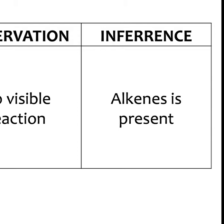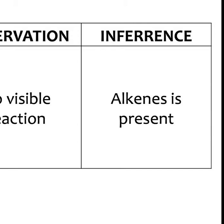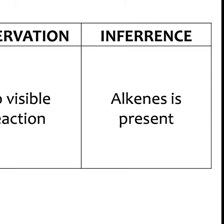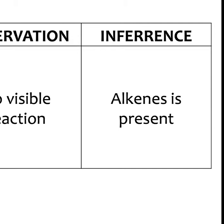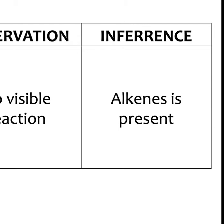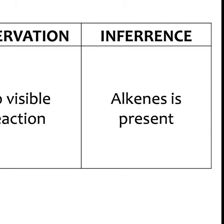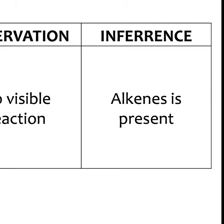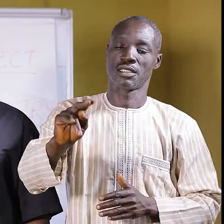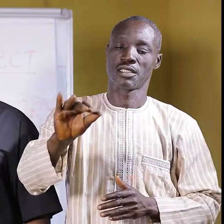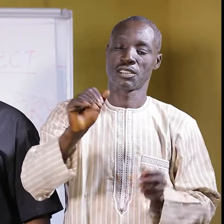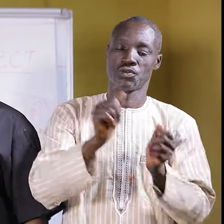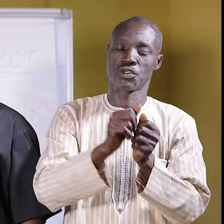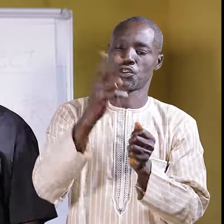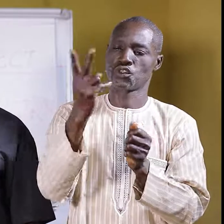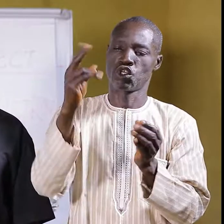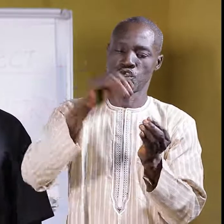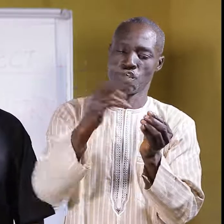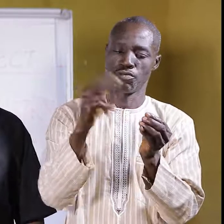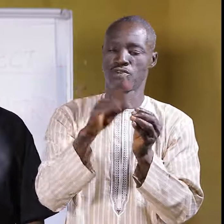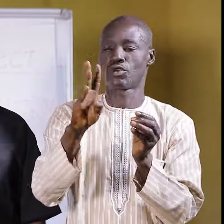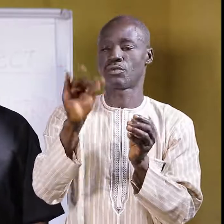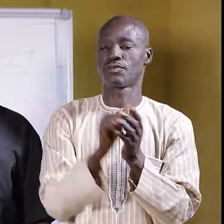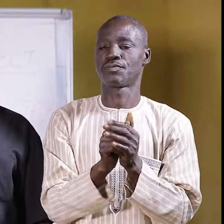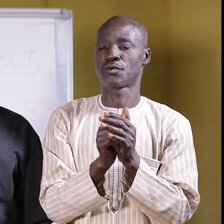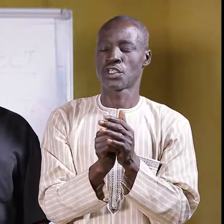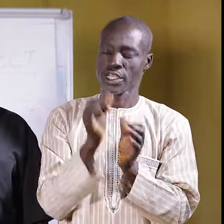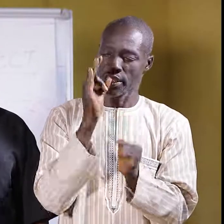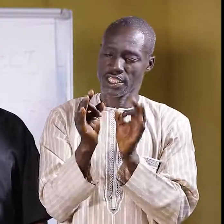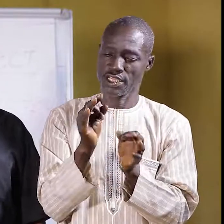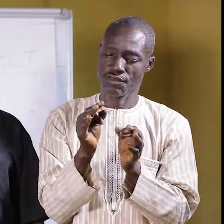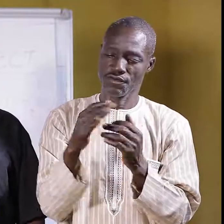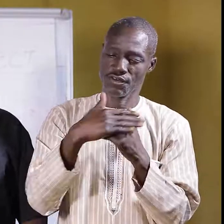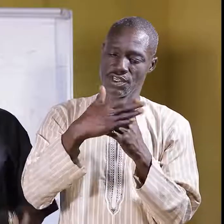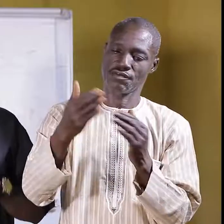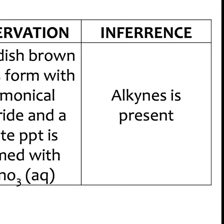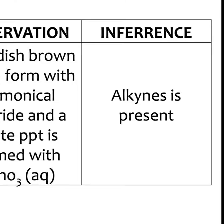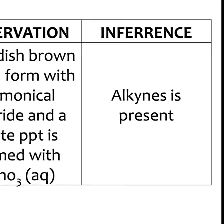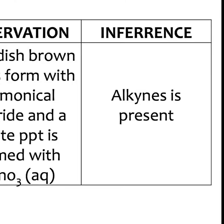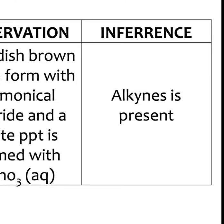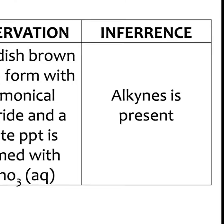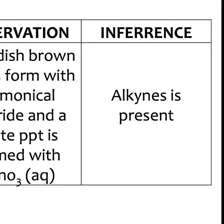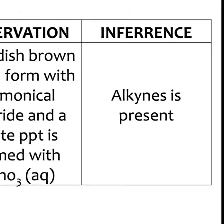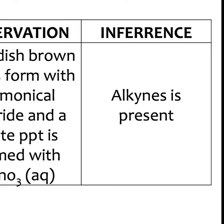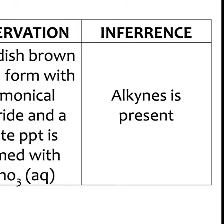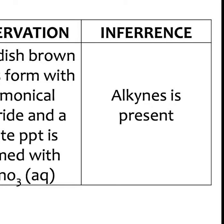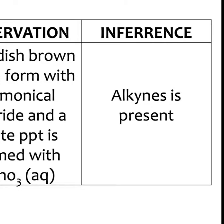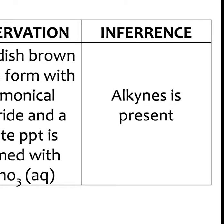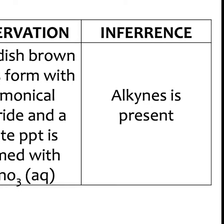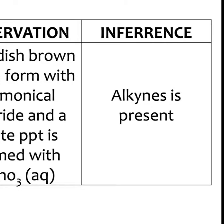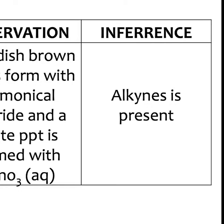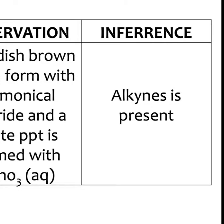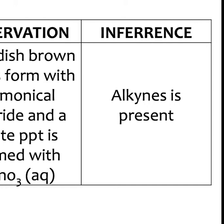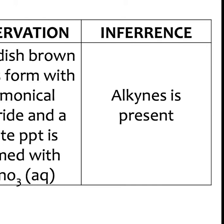with a double bond. However, perhaps, again, peradventure, if after an addition of this copper ammoniac